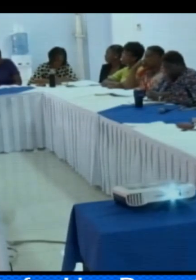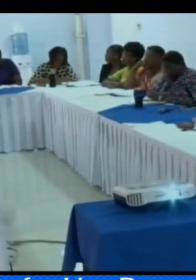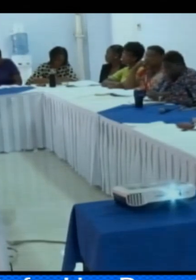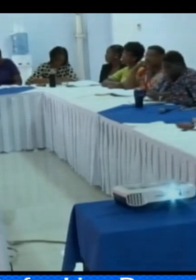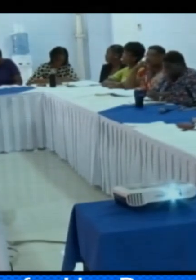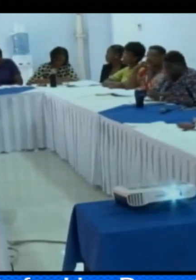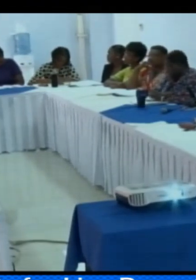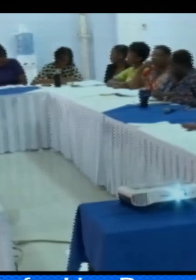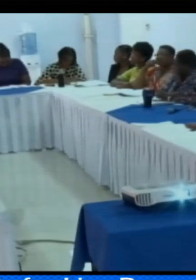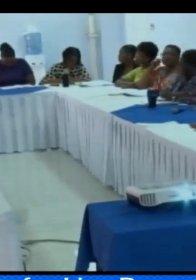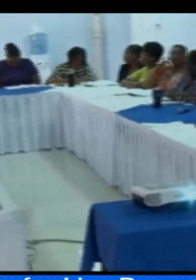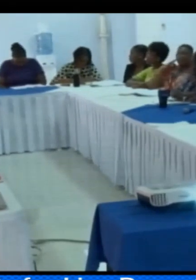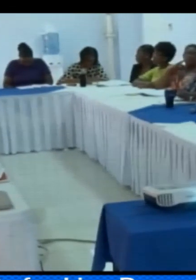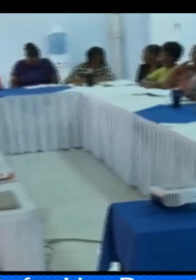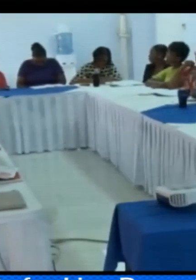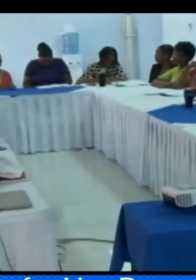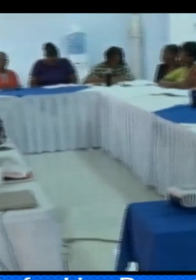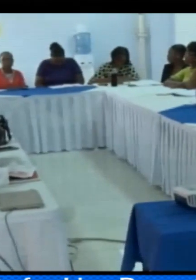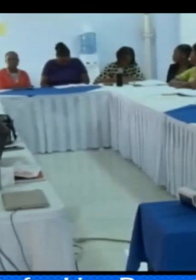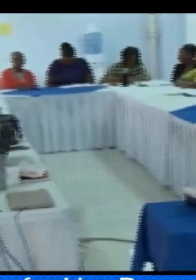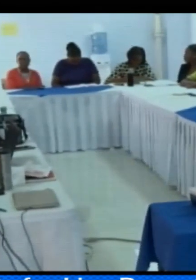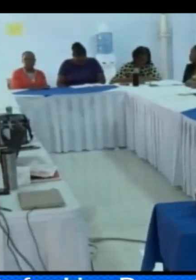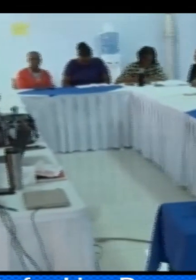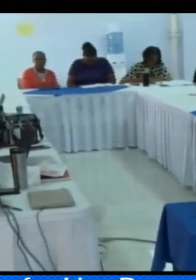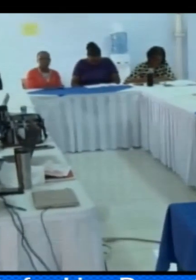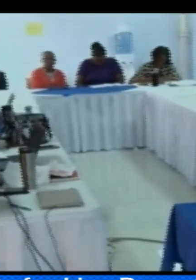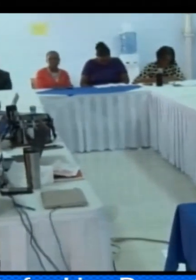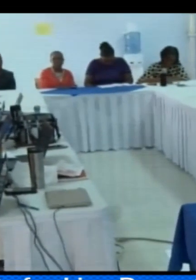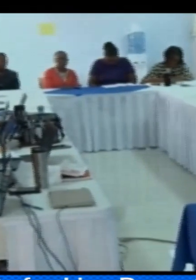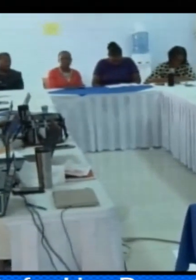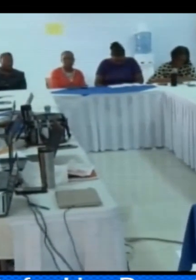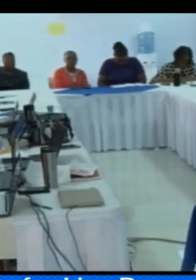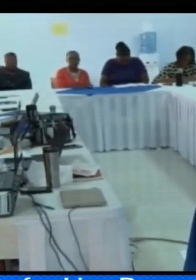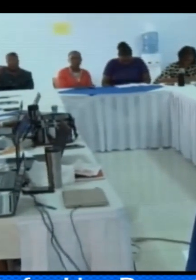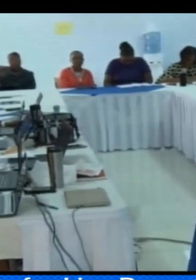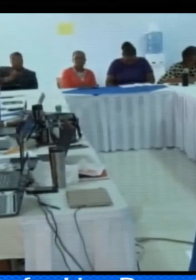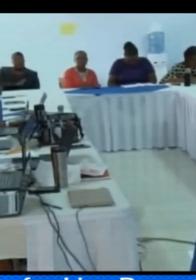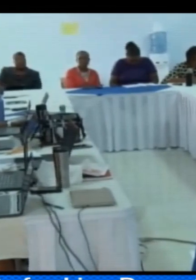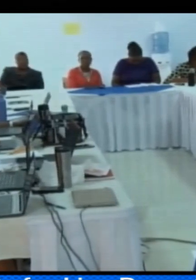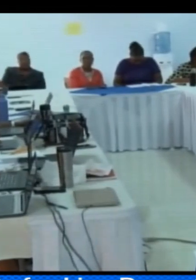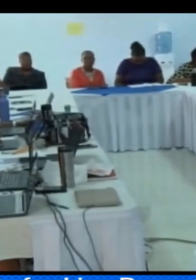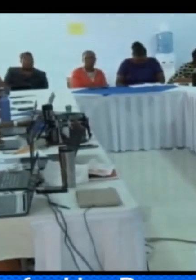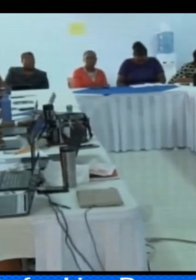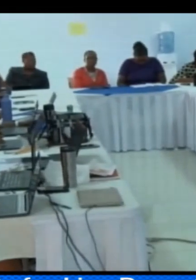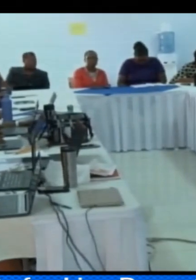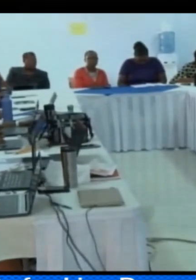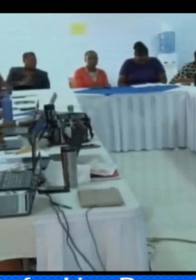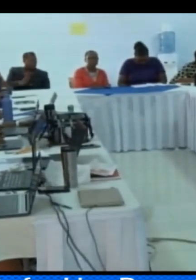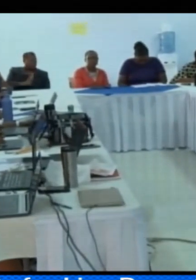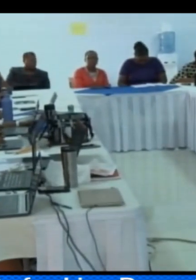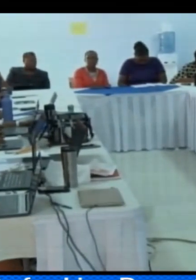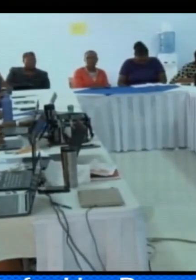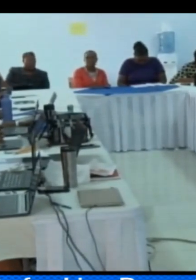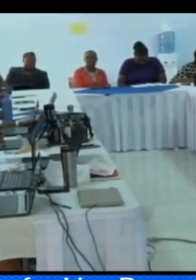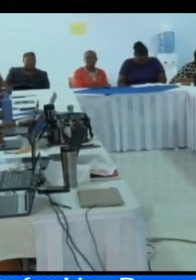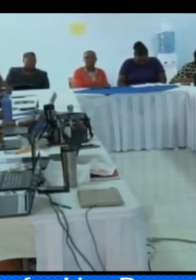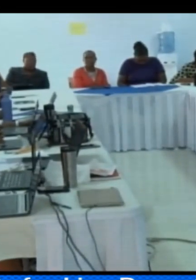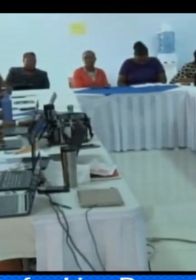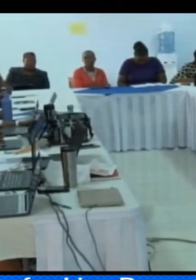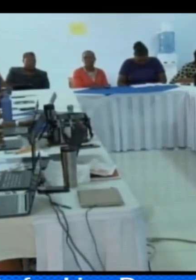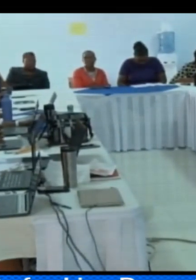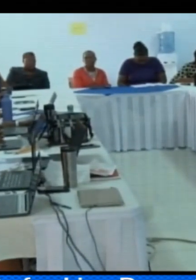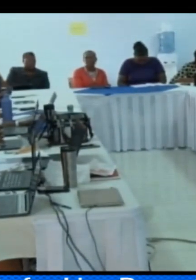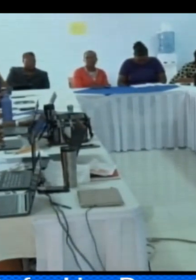like how everybody can come together to ensure that we accommodate persons with